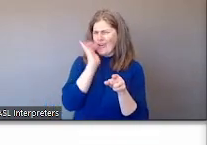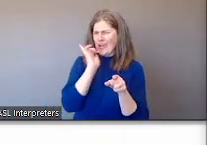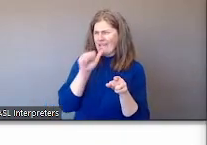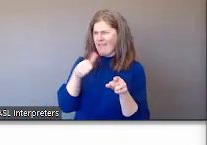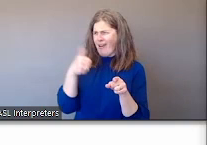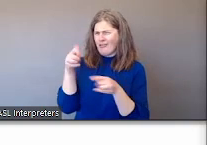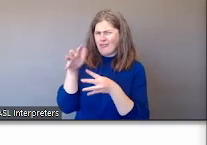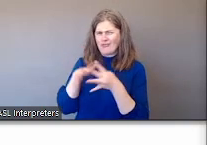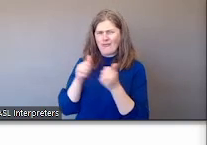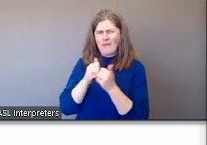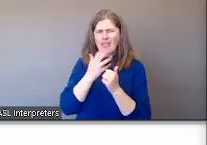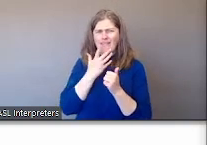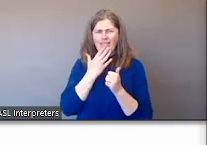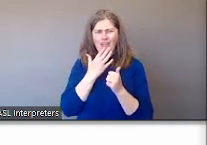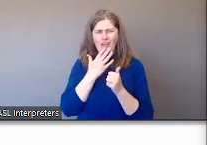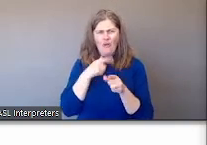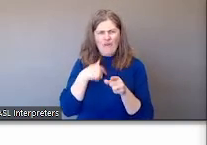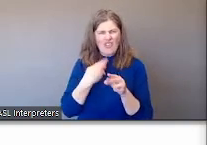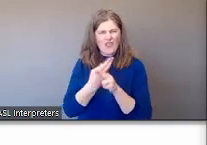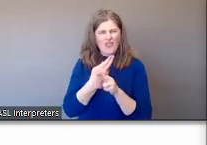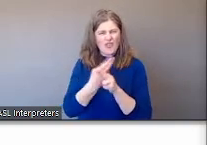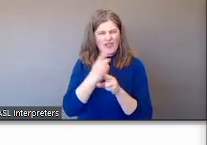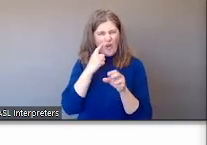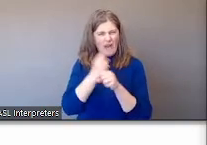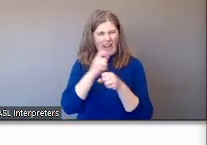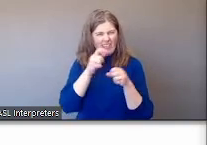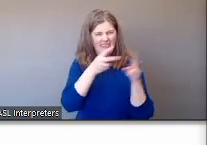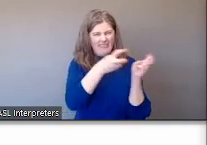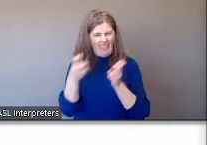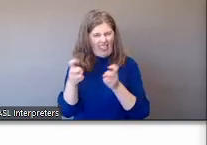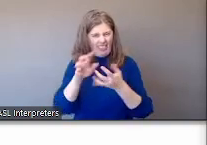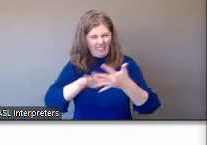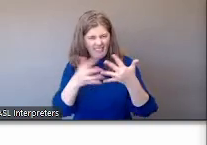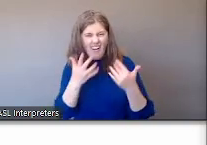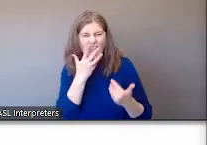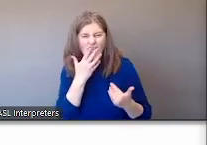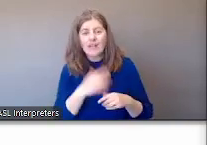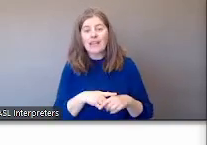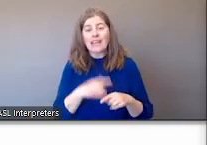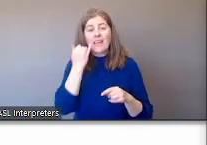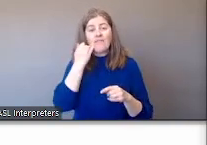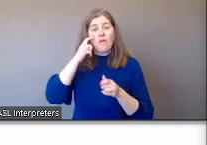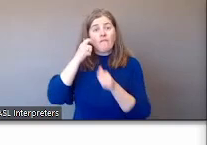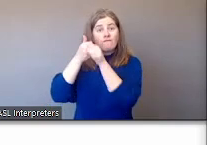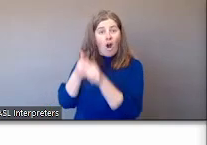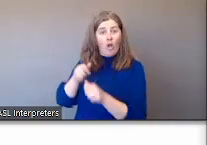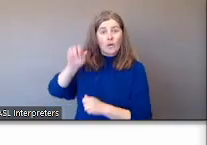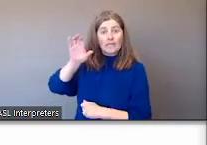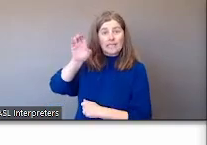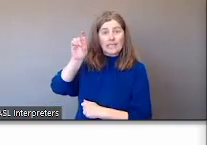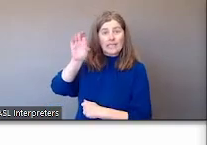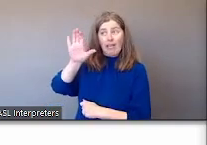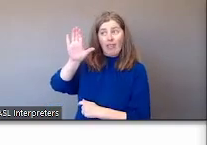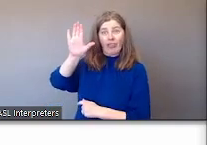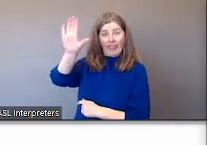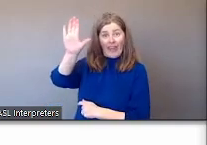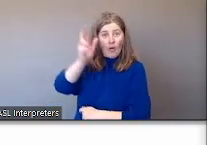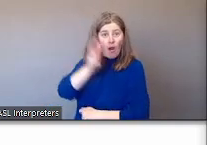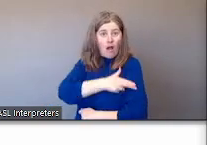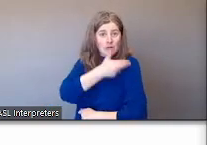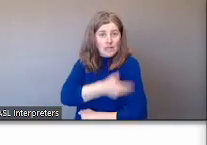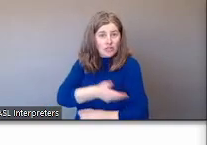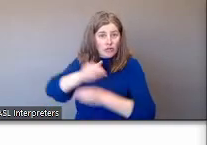graph with the colors because we used it to make this one. But if you take those CDC hospitalization